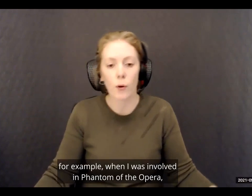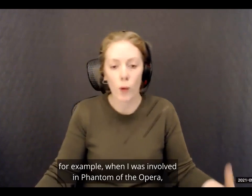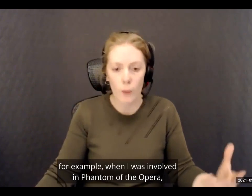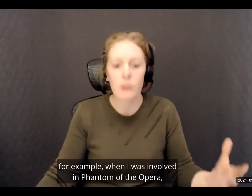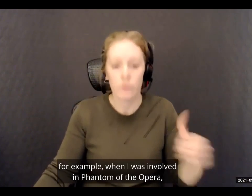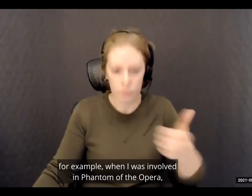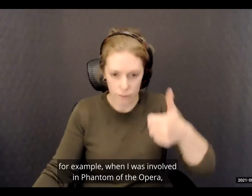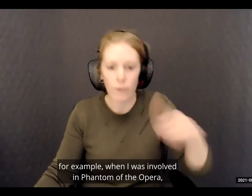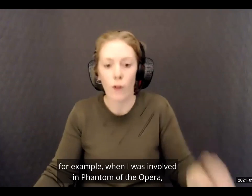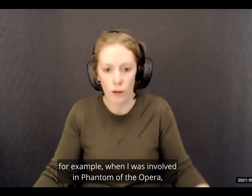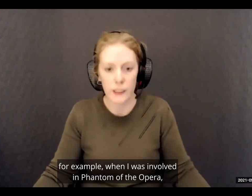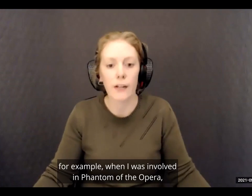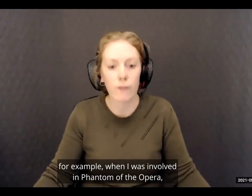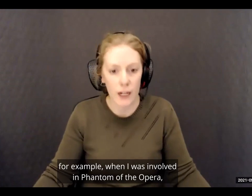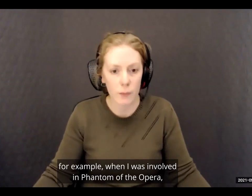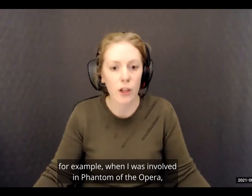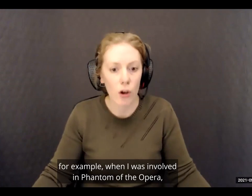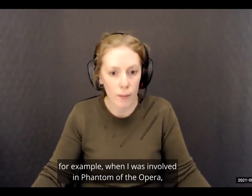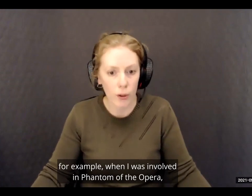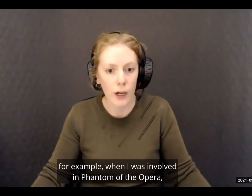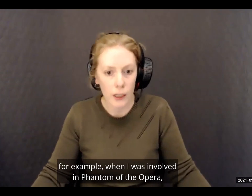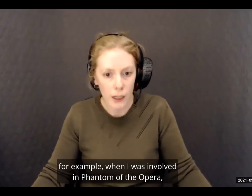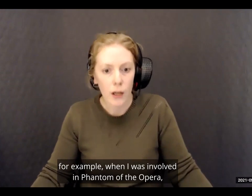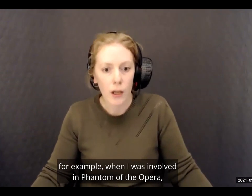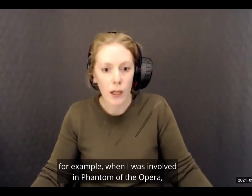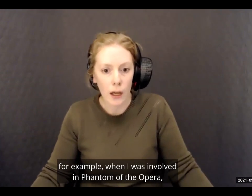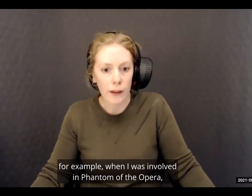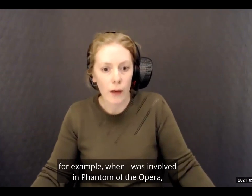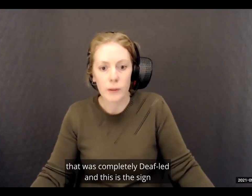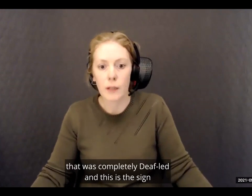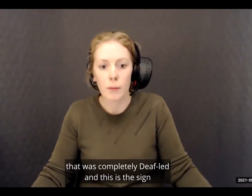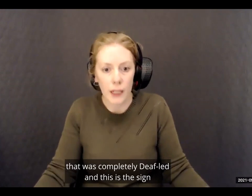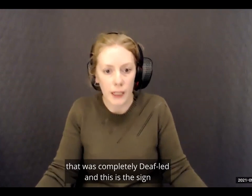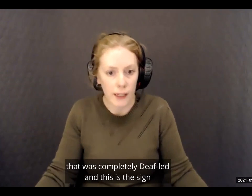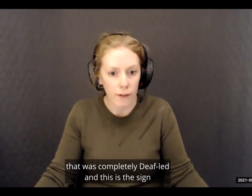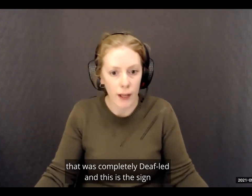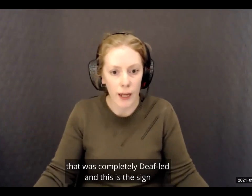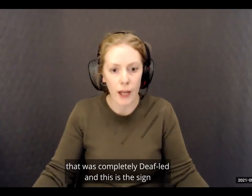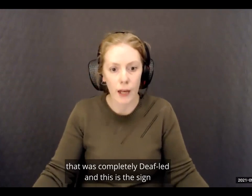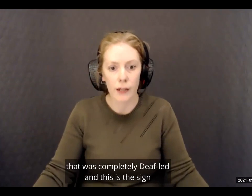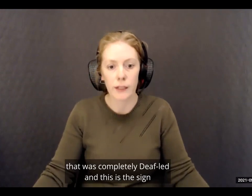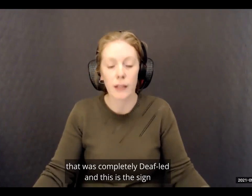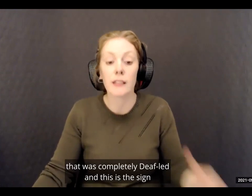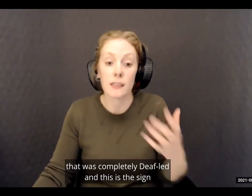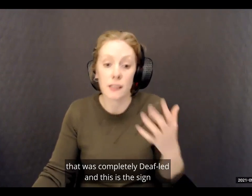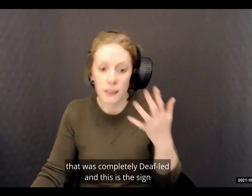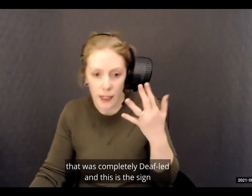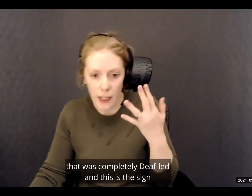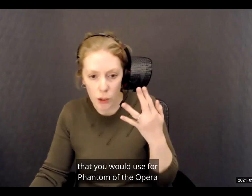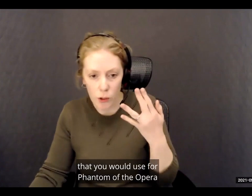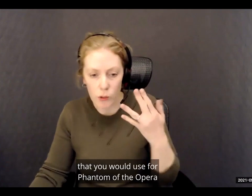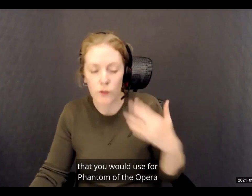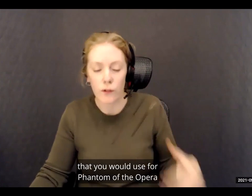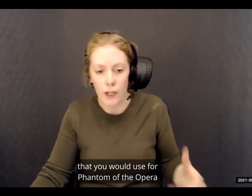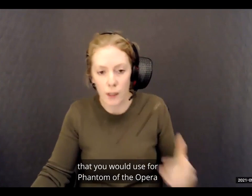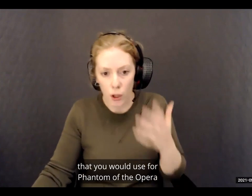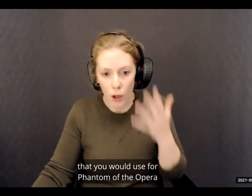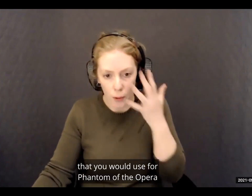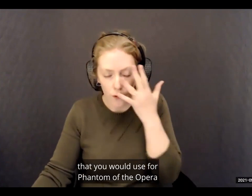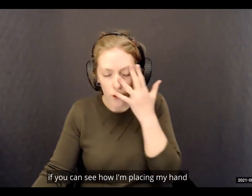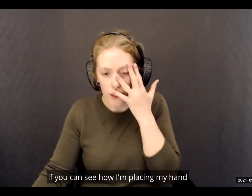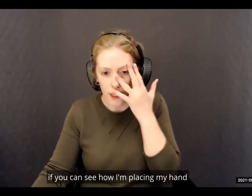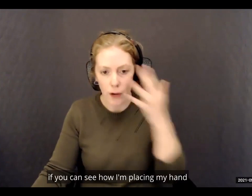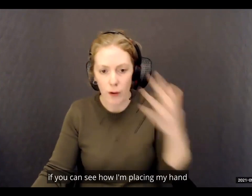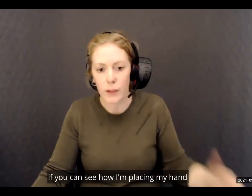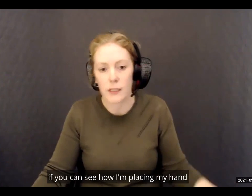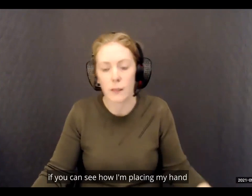for example, when I was involved in Phantom of the Opera, that was completely deaf-led. And this is the sign that you would use for Phantom of the